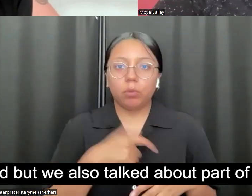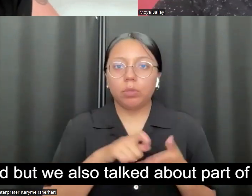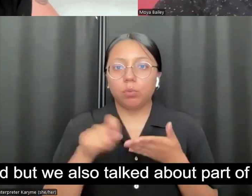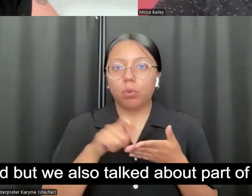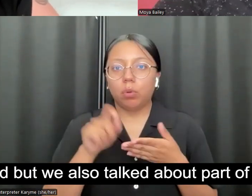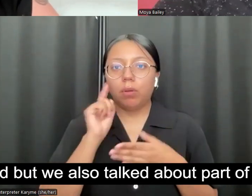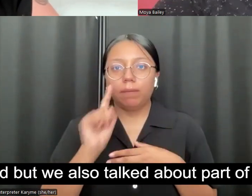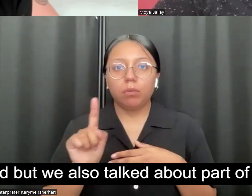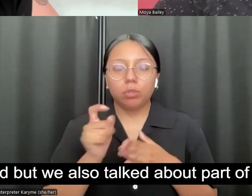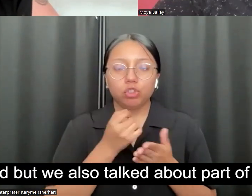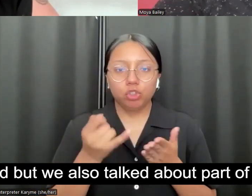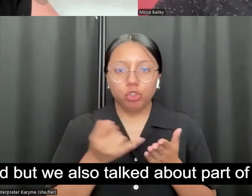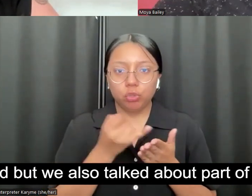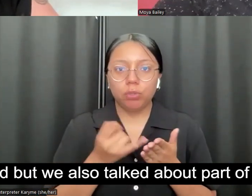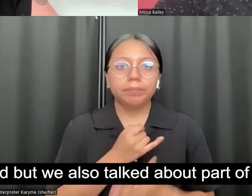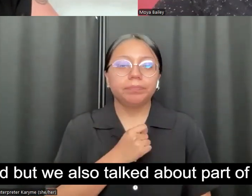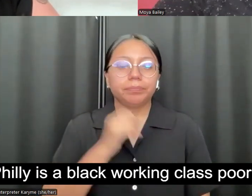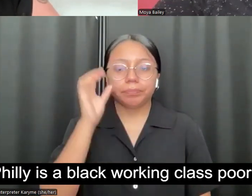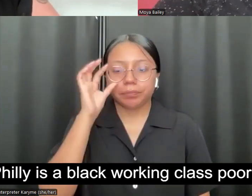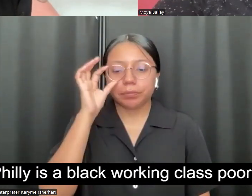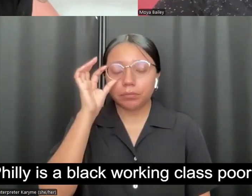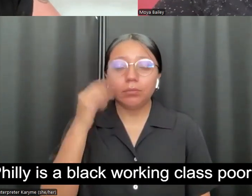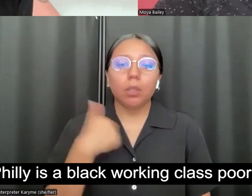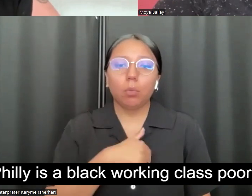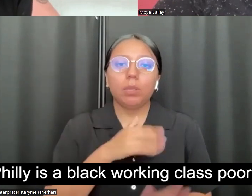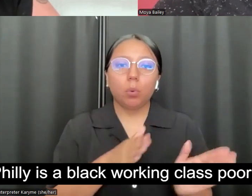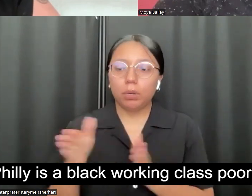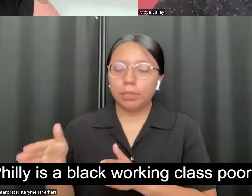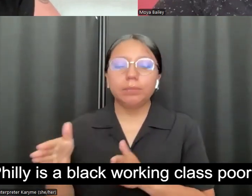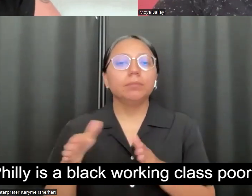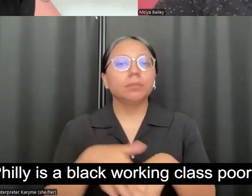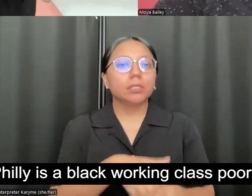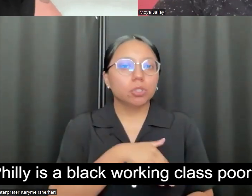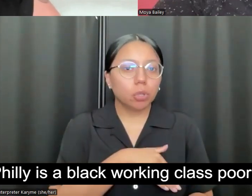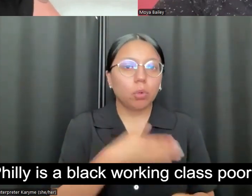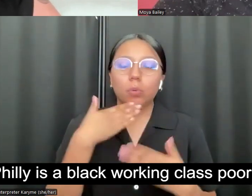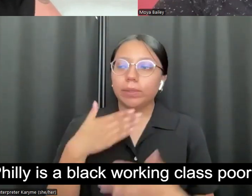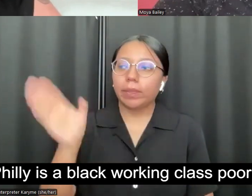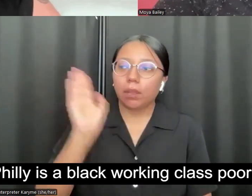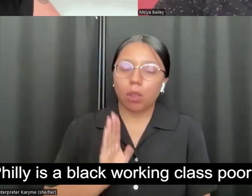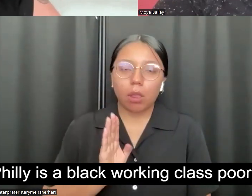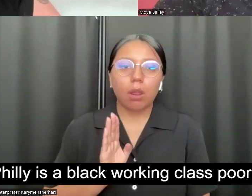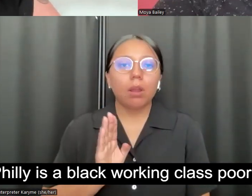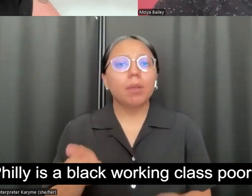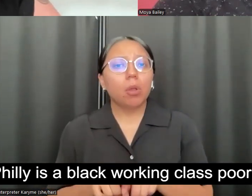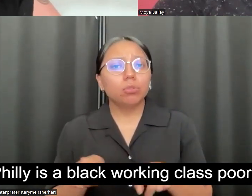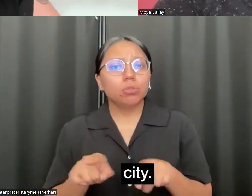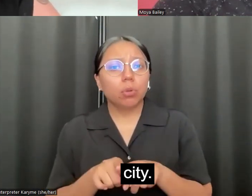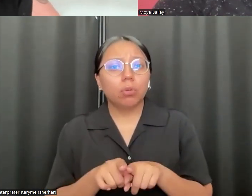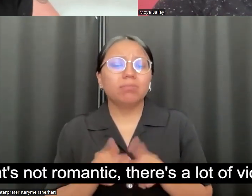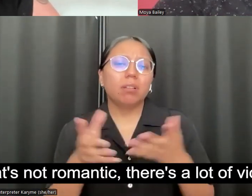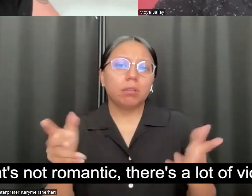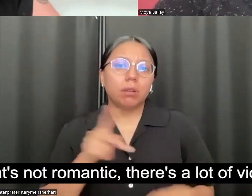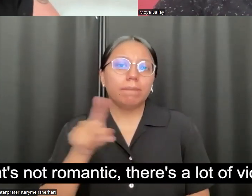we were like, we organized slow and thank God, but we also talked about part of a lot of Philly is a black working class